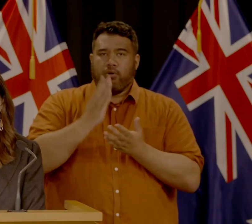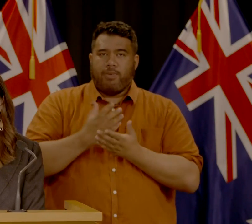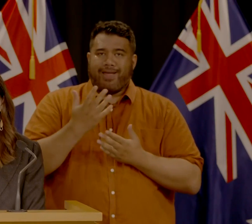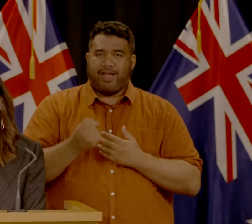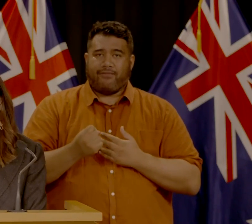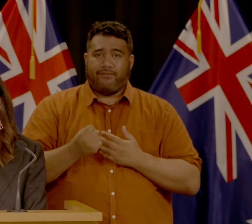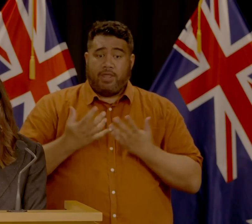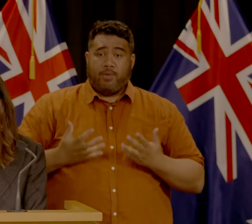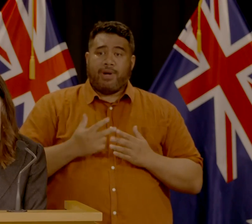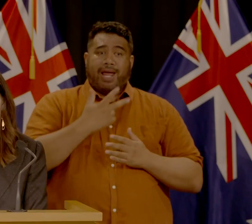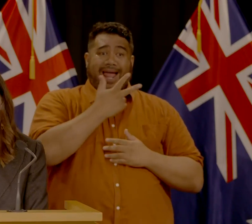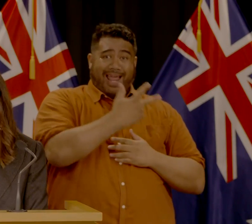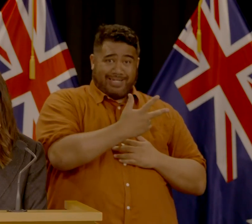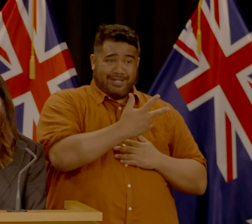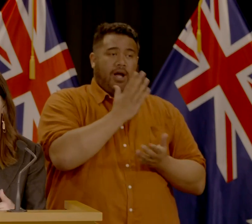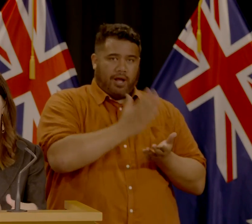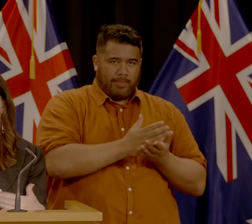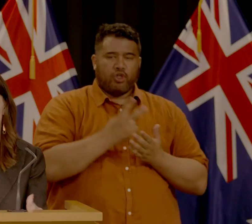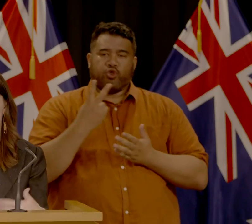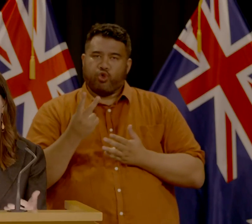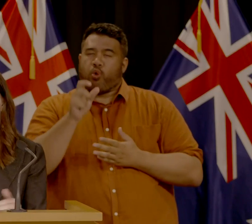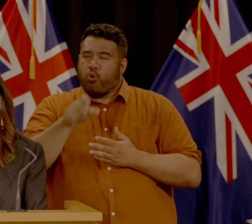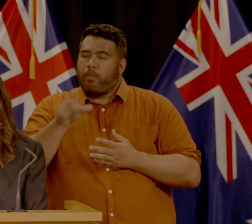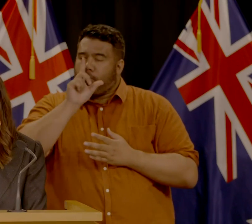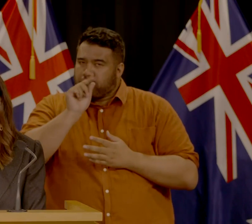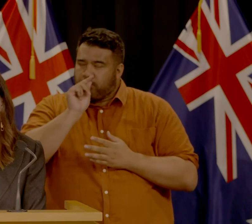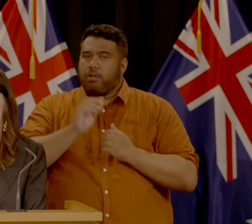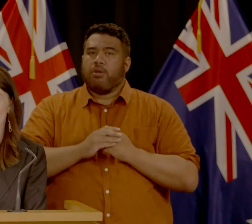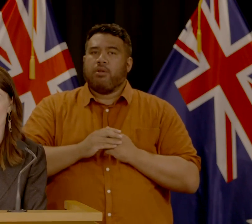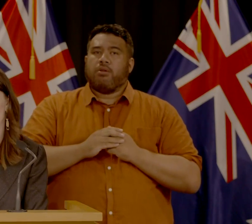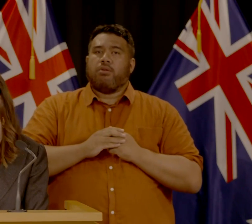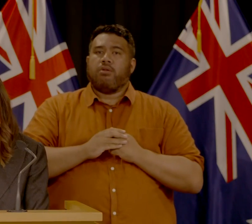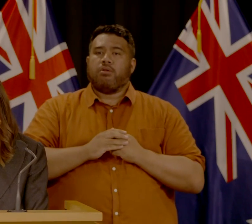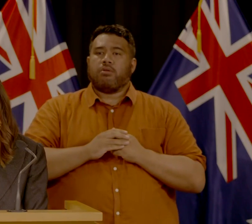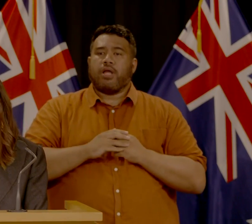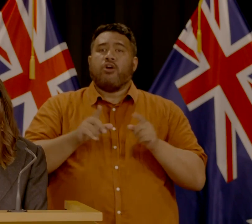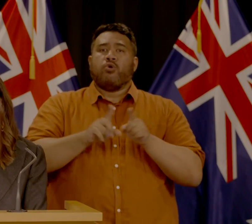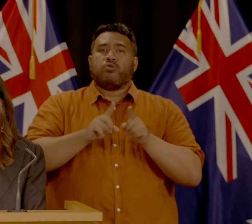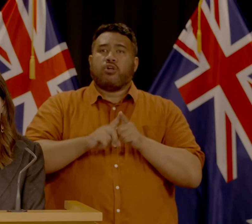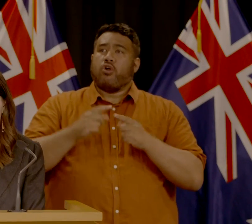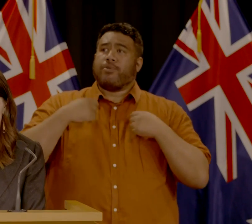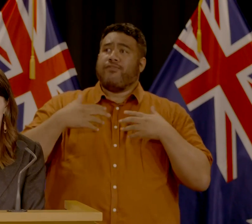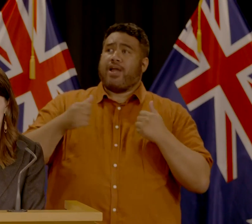8 plus 2 probable, and continuing on an ongoing basis, we have those 1 o'clock updates that come from the Ministry of